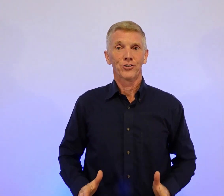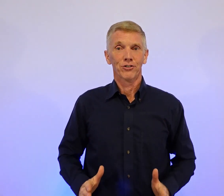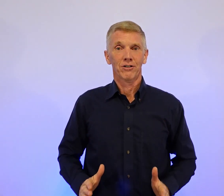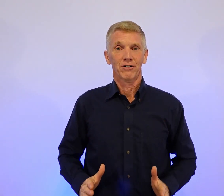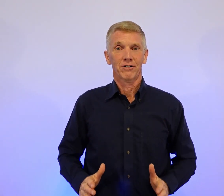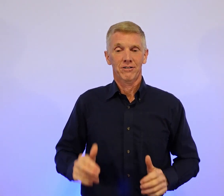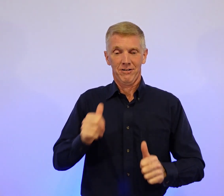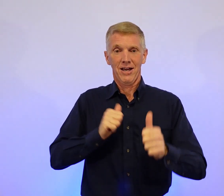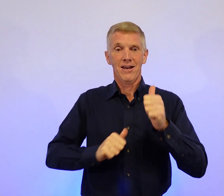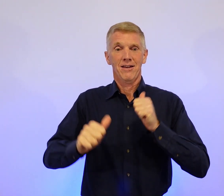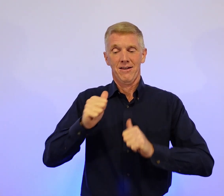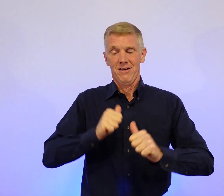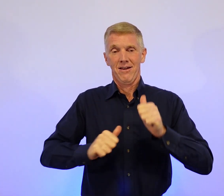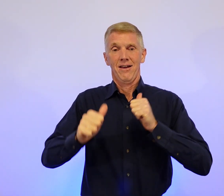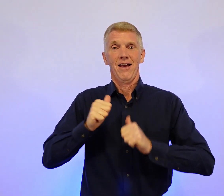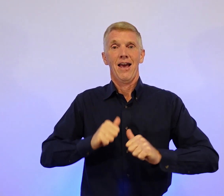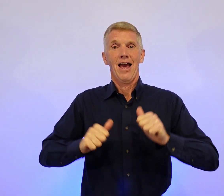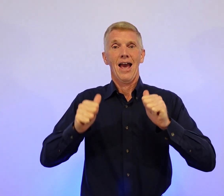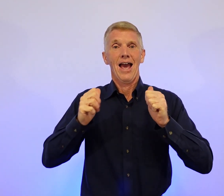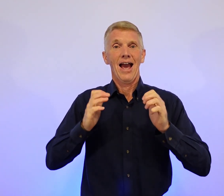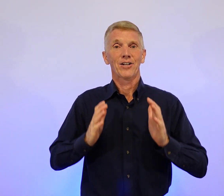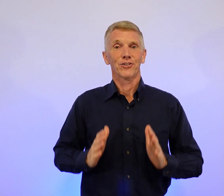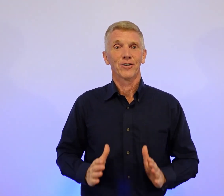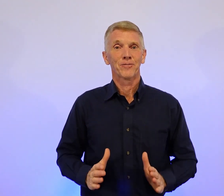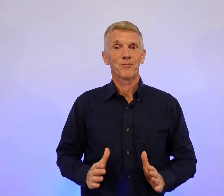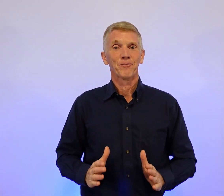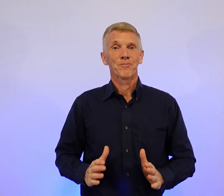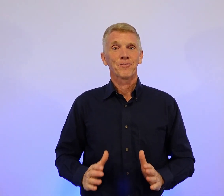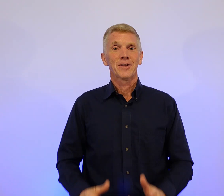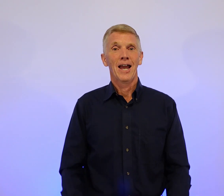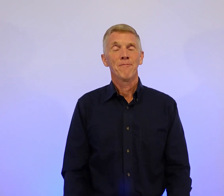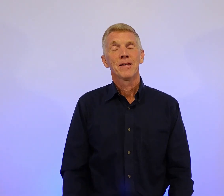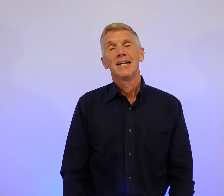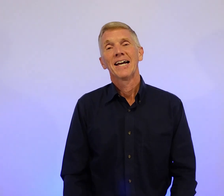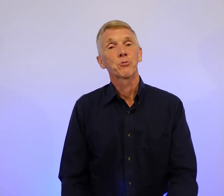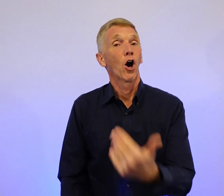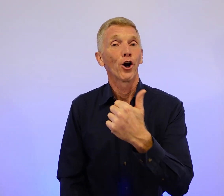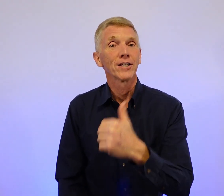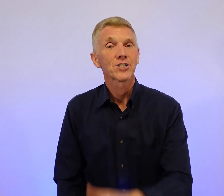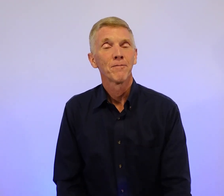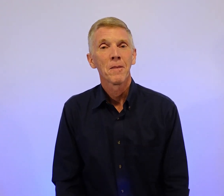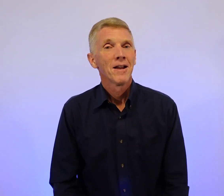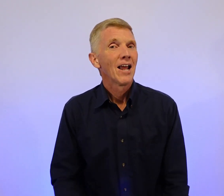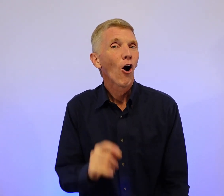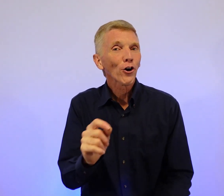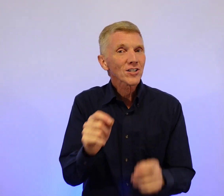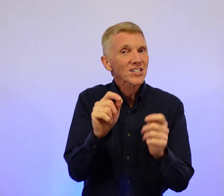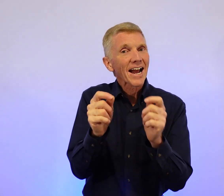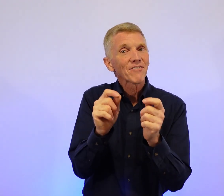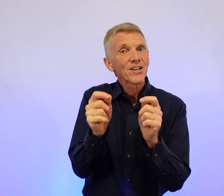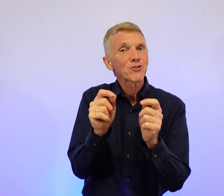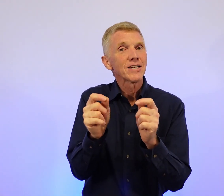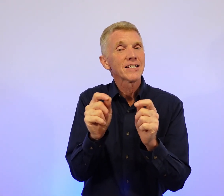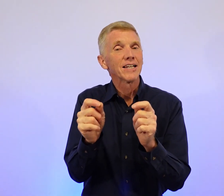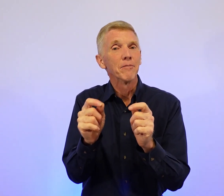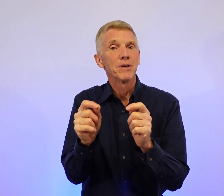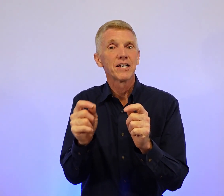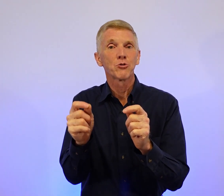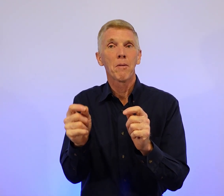Actor. Okay, actor. Okay, next one, artist. Now, artist is kind of interesting, isn't it? Because we might